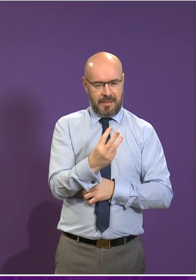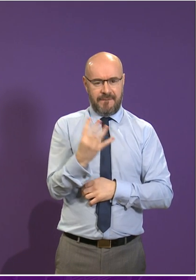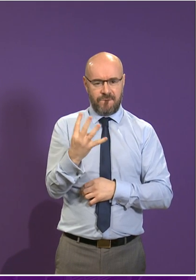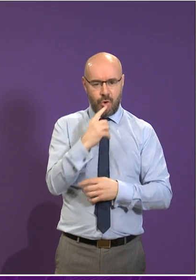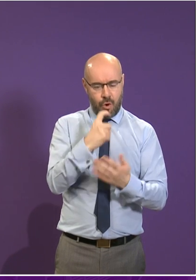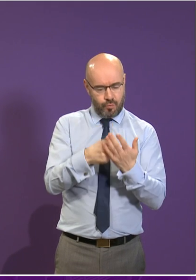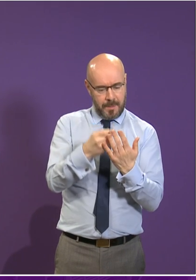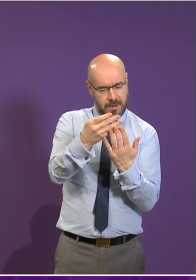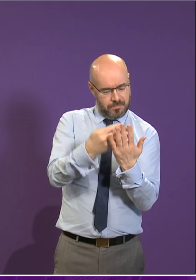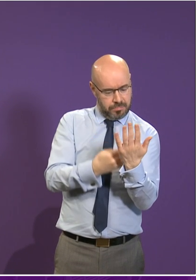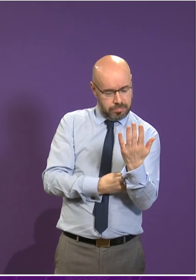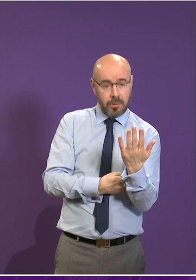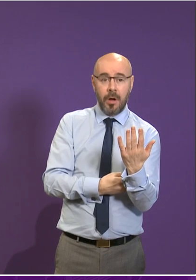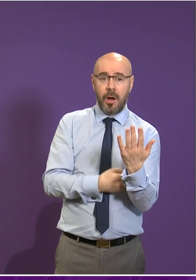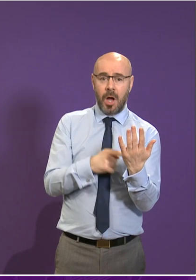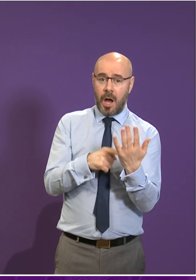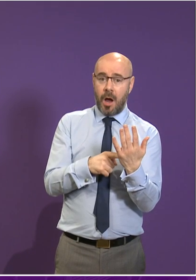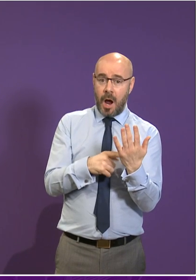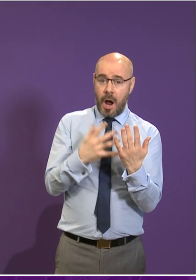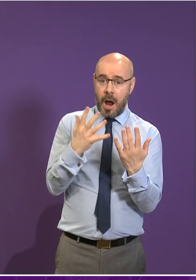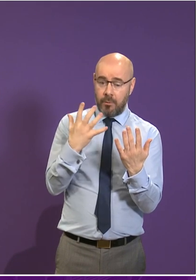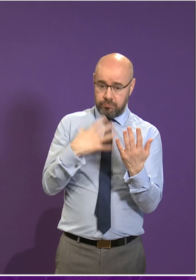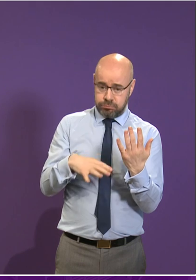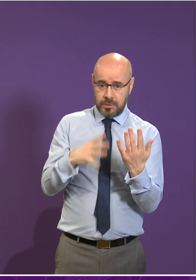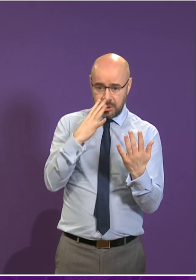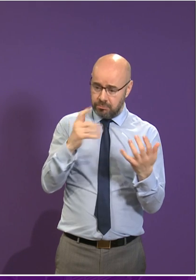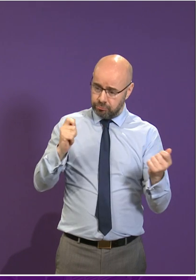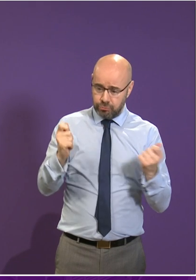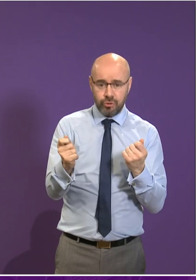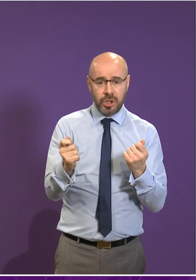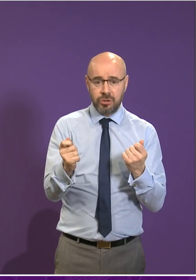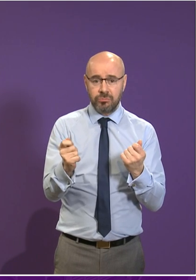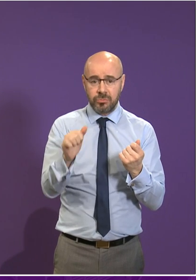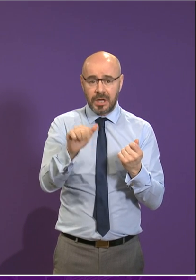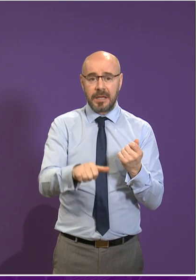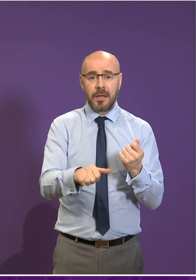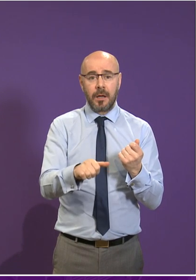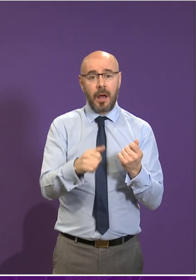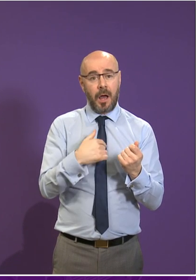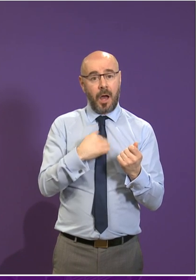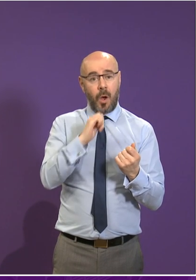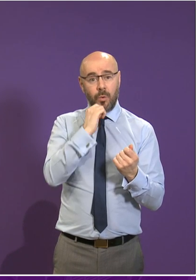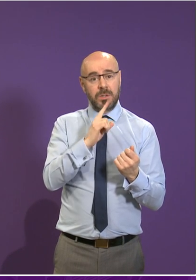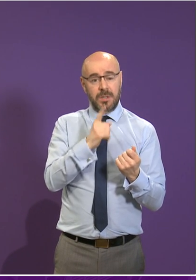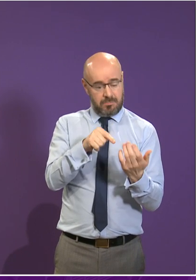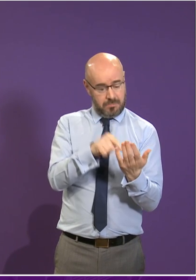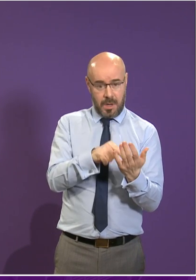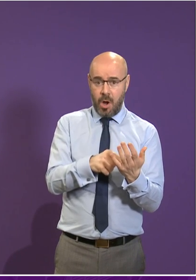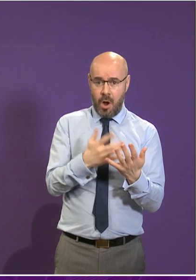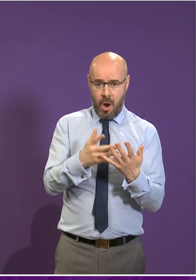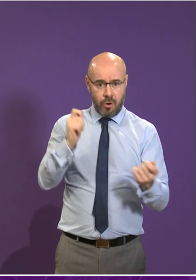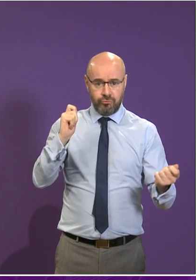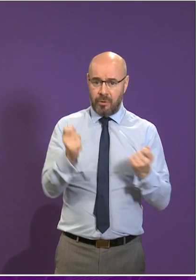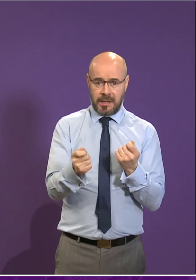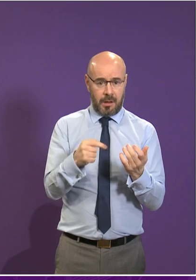taken together, represent a bold and ambitious agenda for change. Indeed, I would argue that it is perhaps the most radical set of actions being